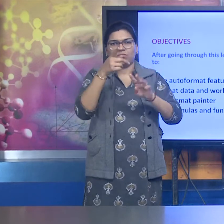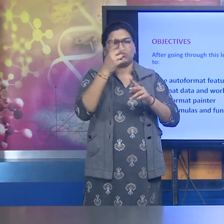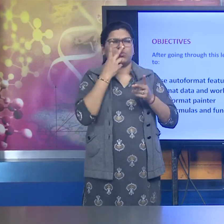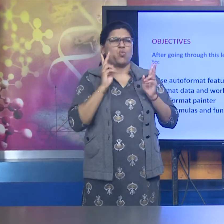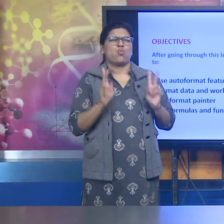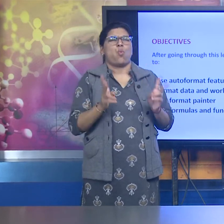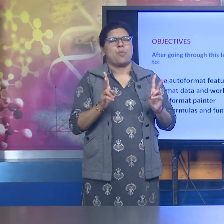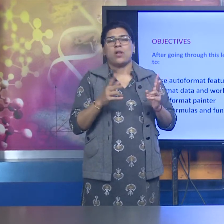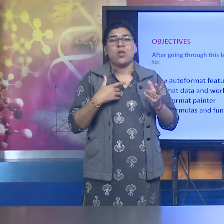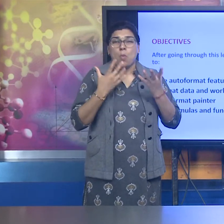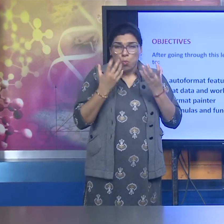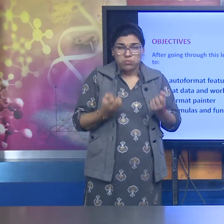first